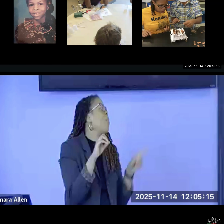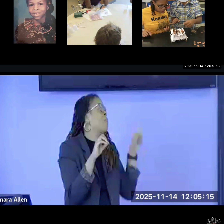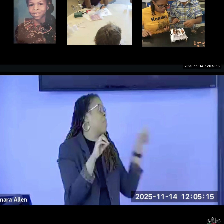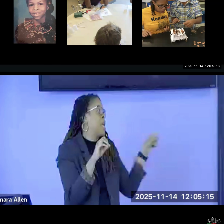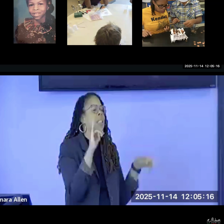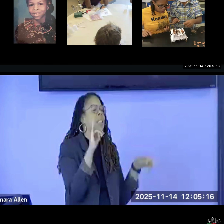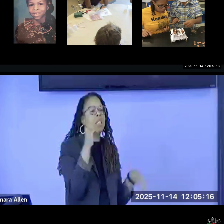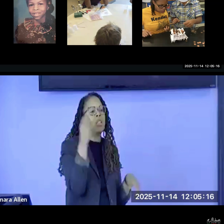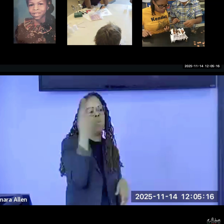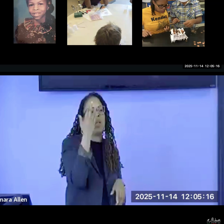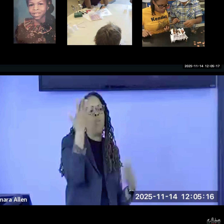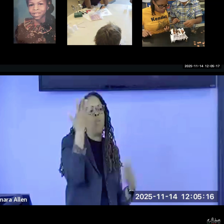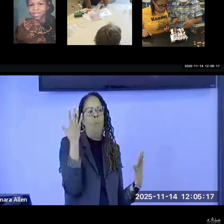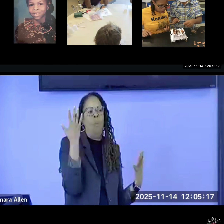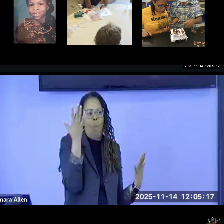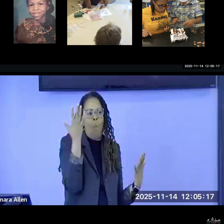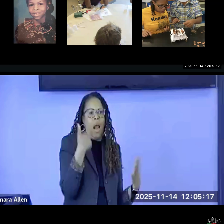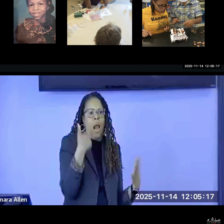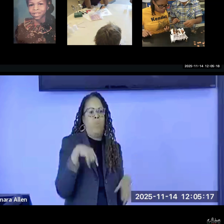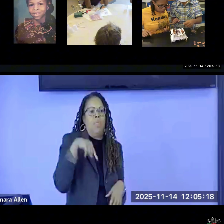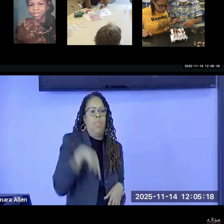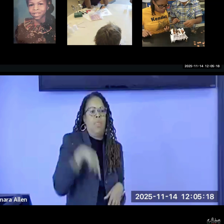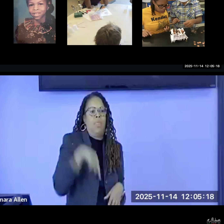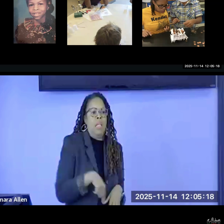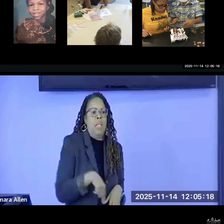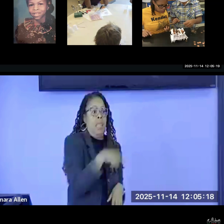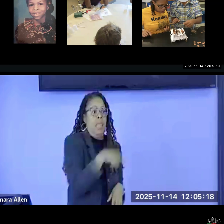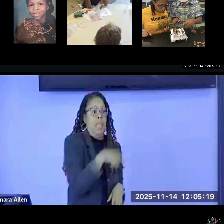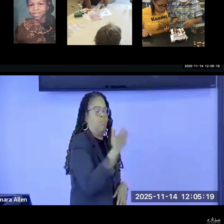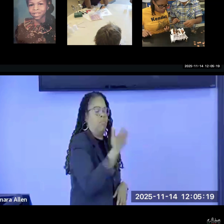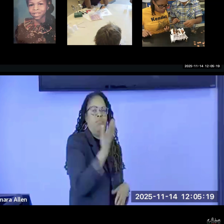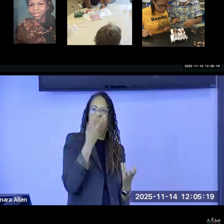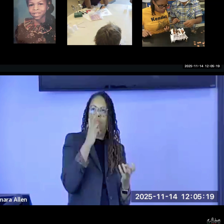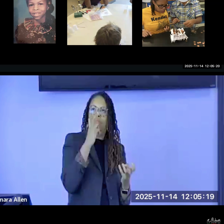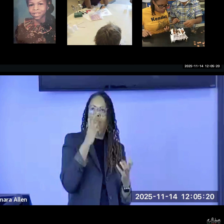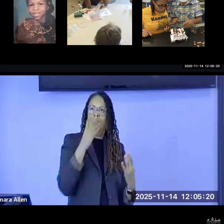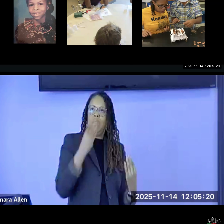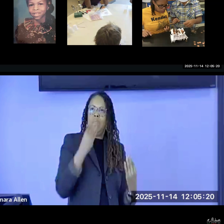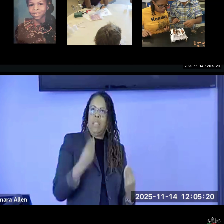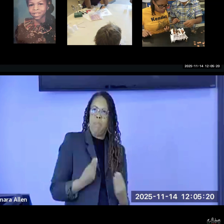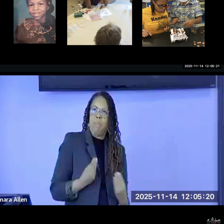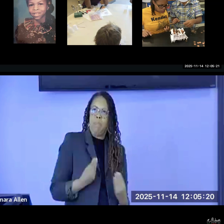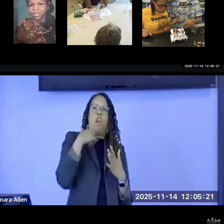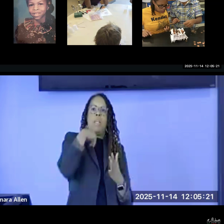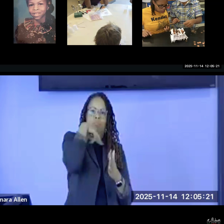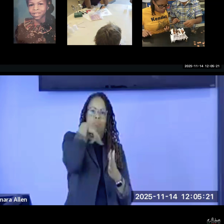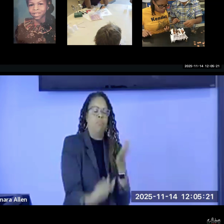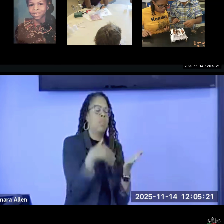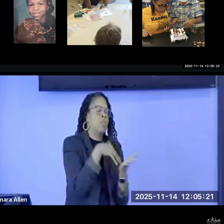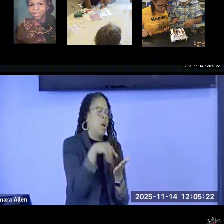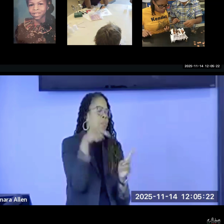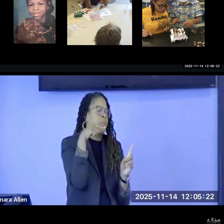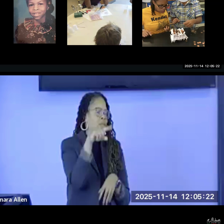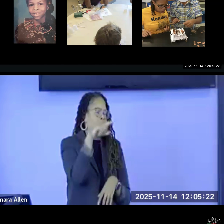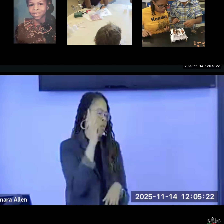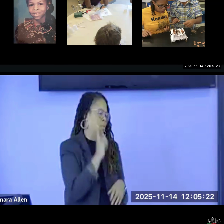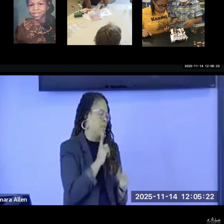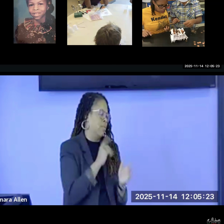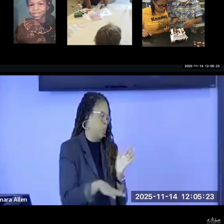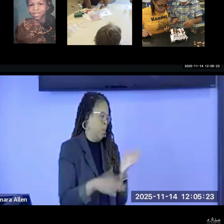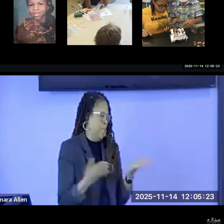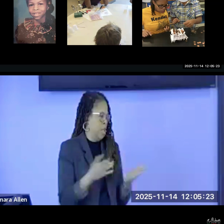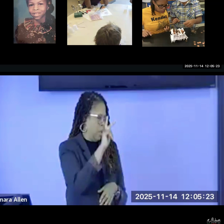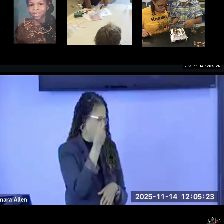And I've spent over 16 years in deaf education. And I believe deaf students